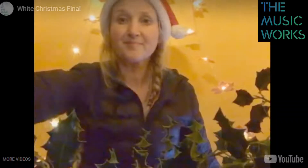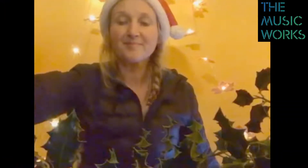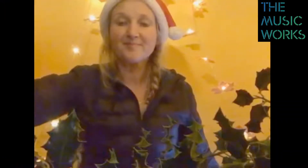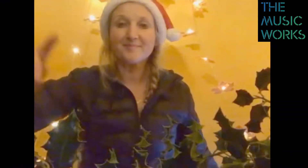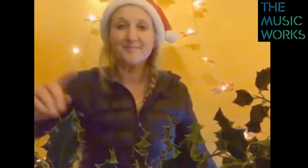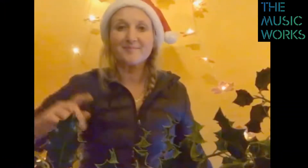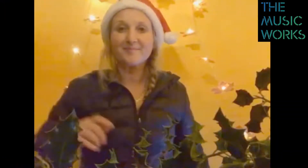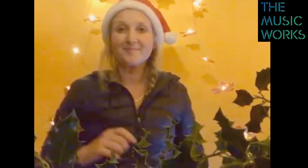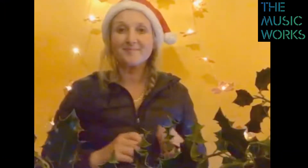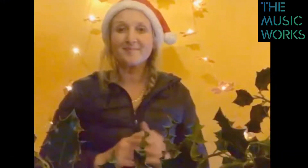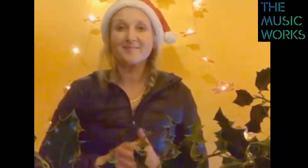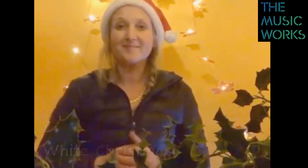out.